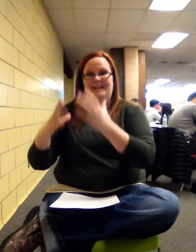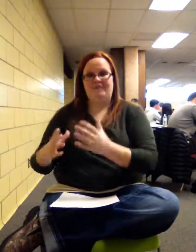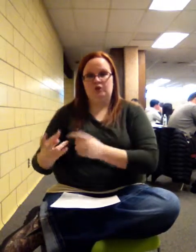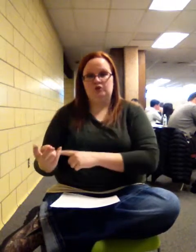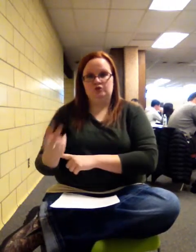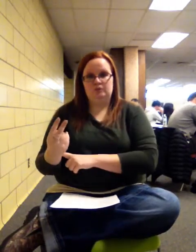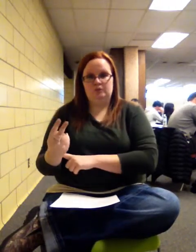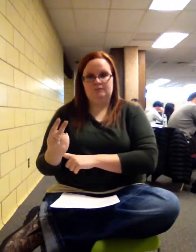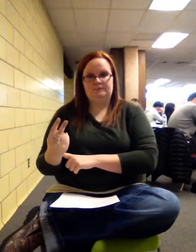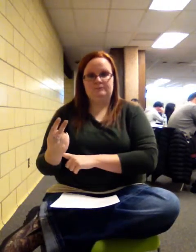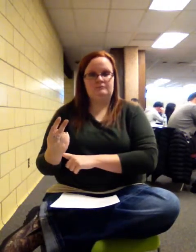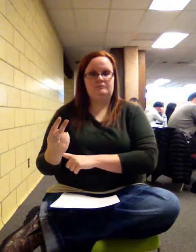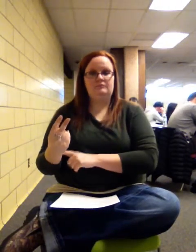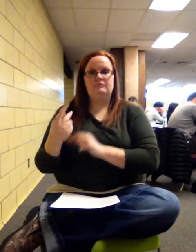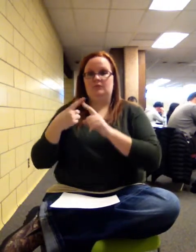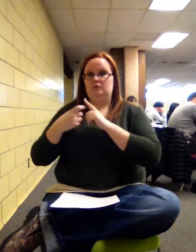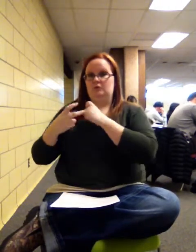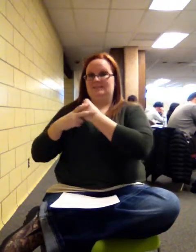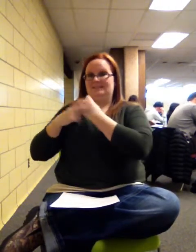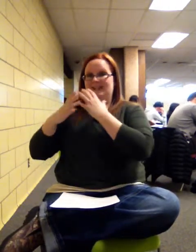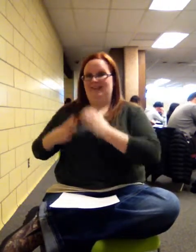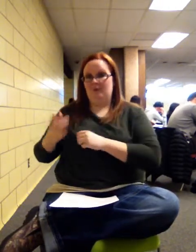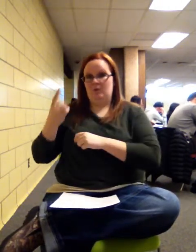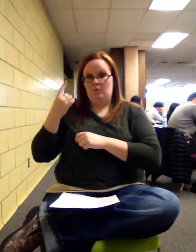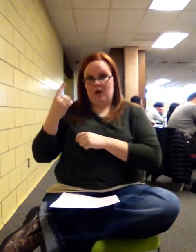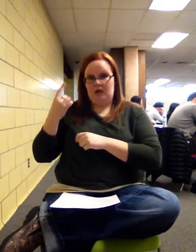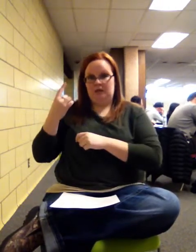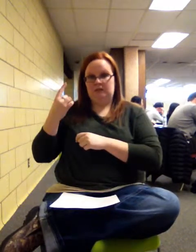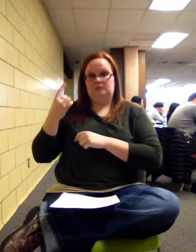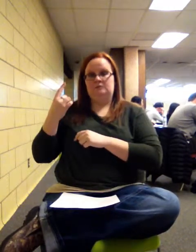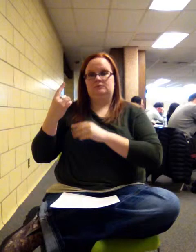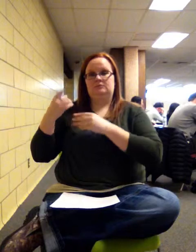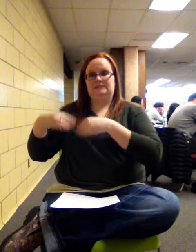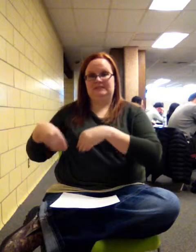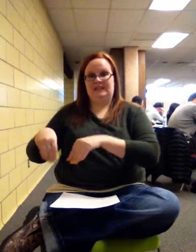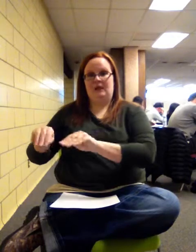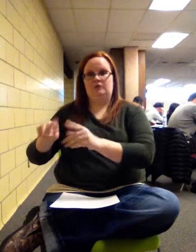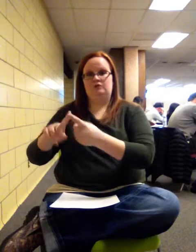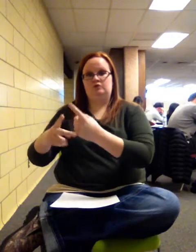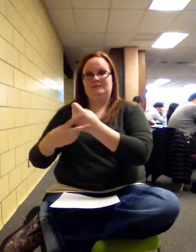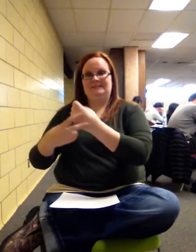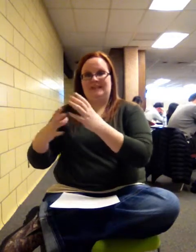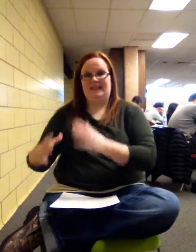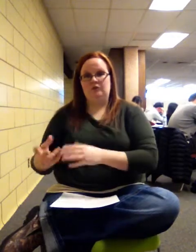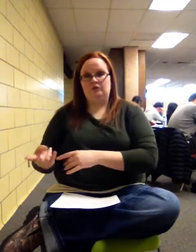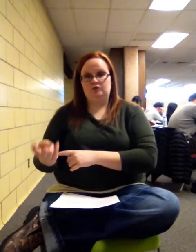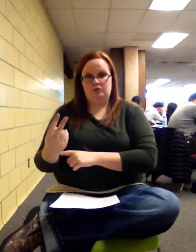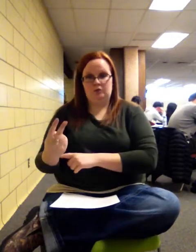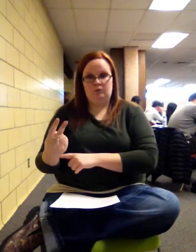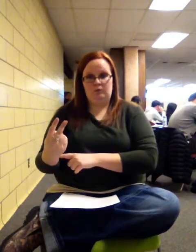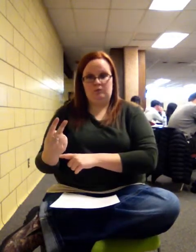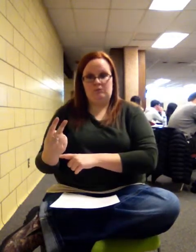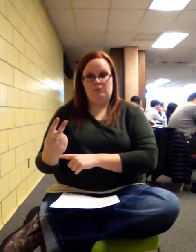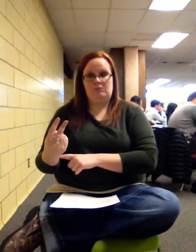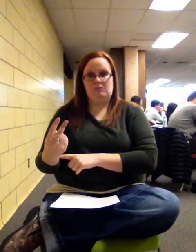stock goes from saver number one to saver number two, and saver number two gives their money